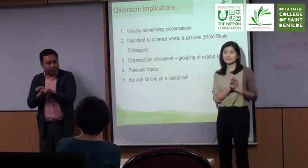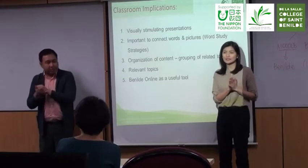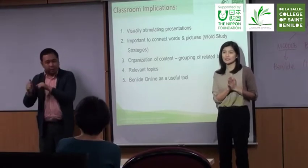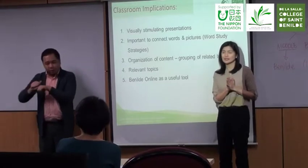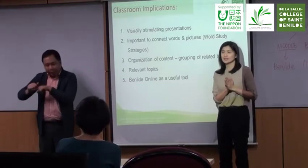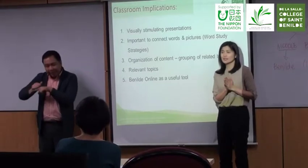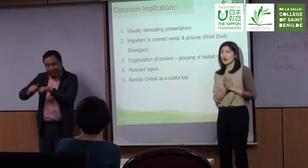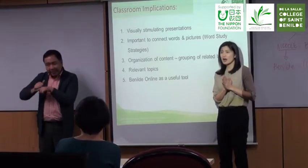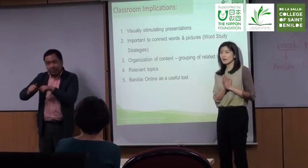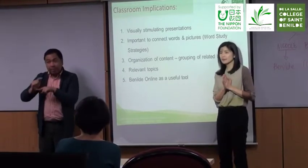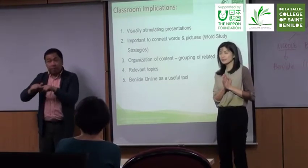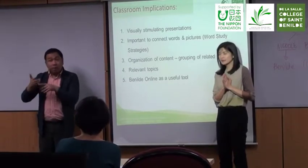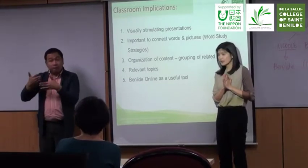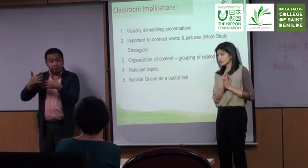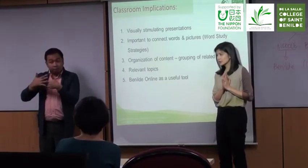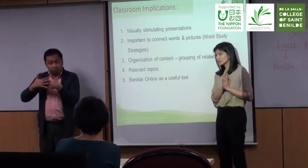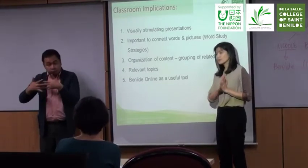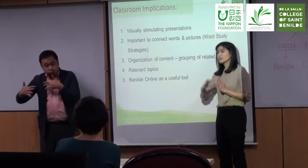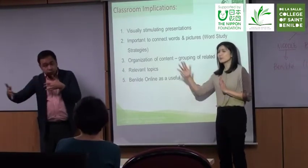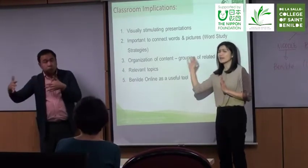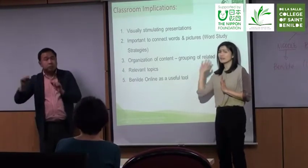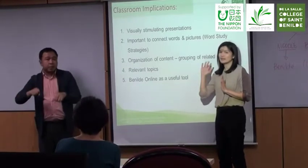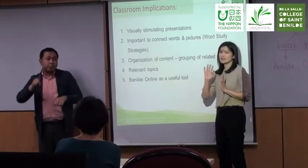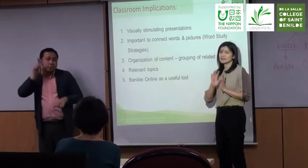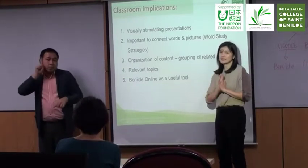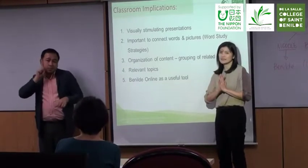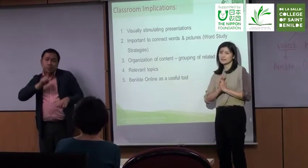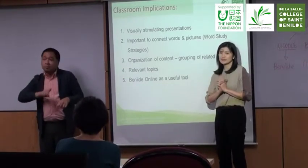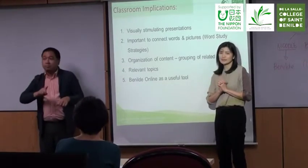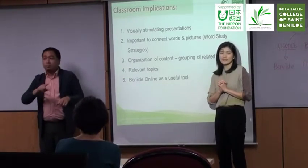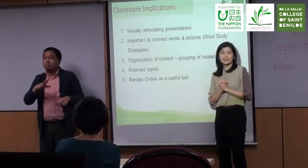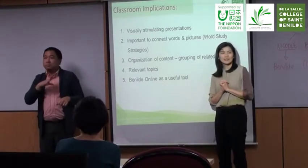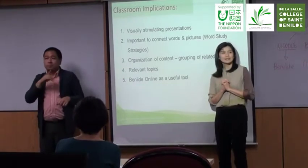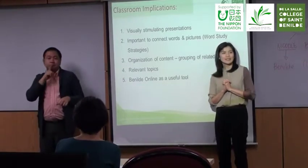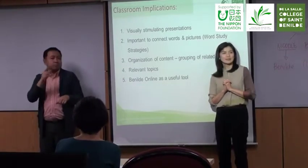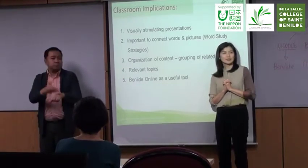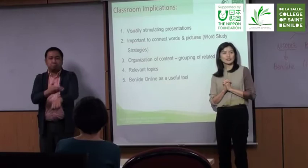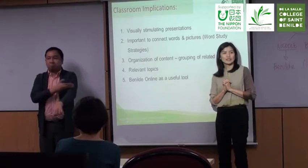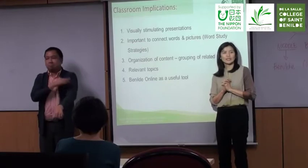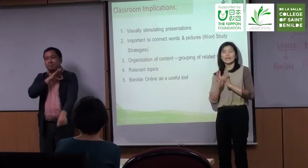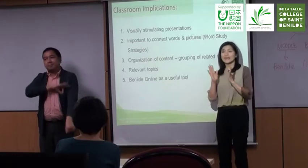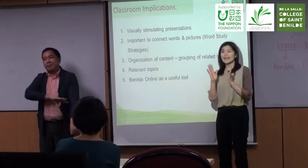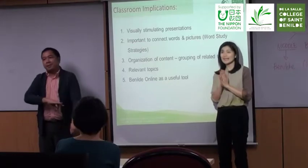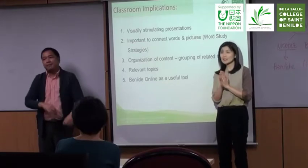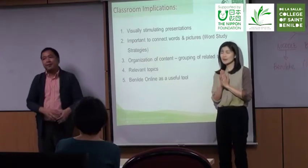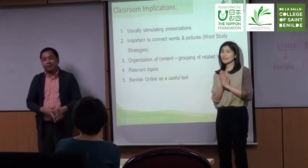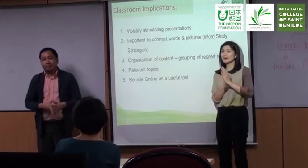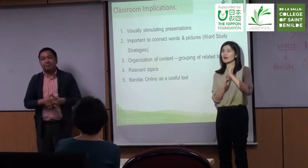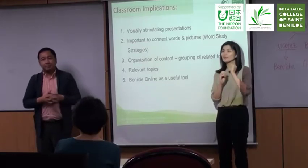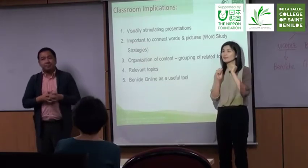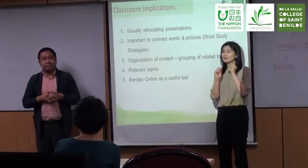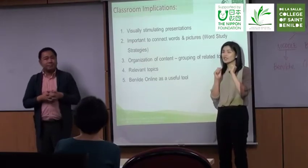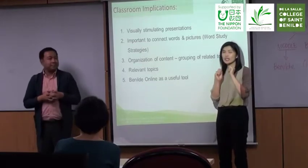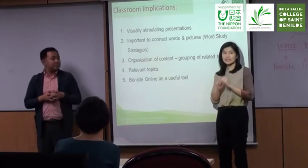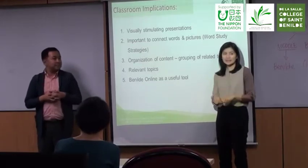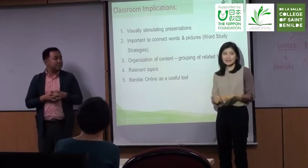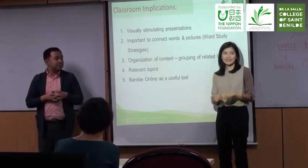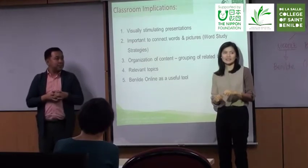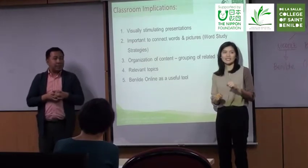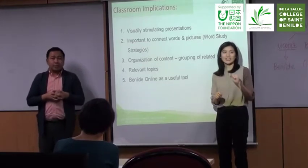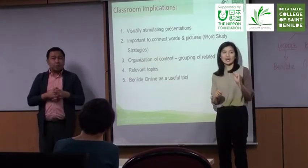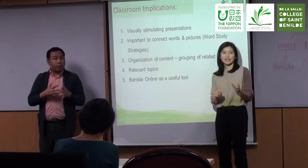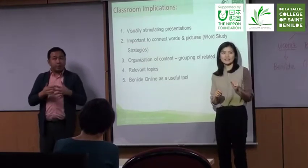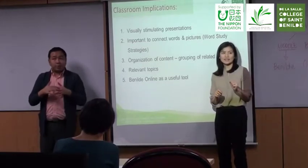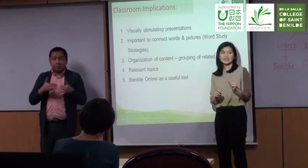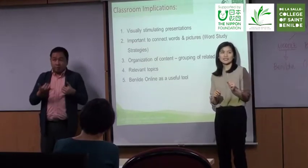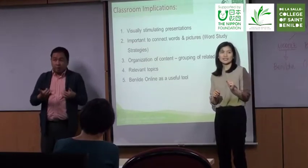after that, we'll reap the benefit. Ilang days per training. Anyway,